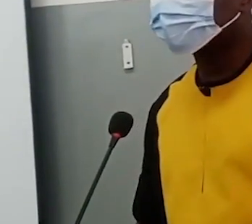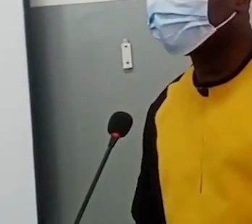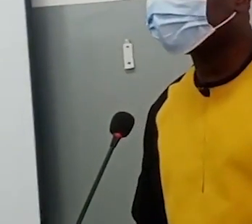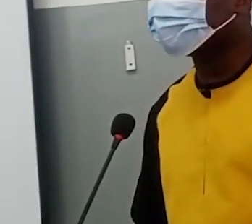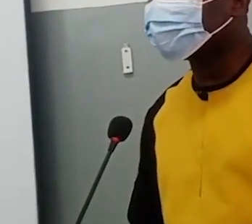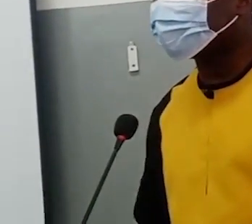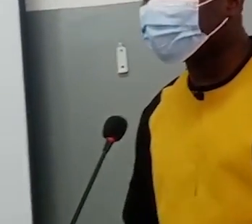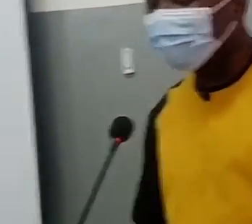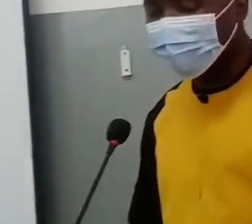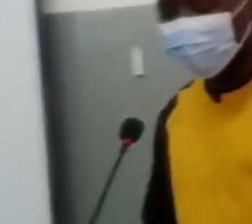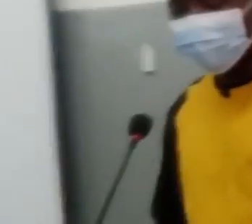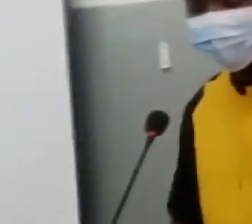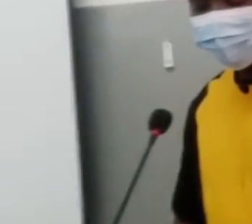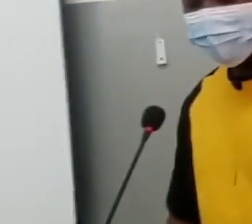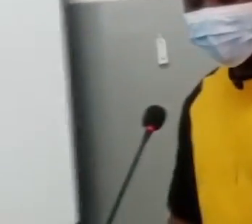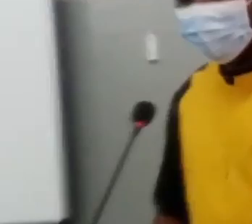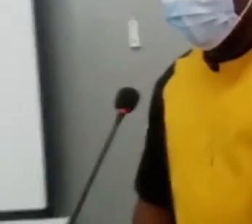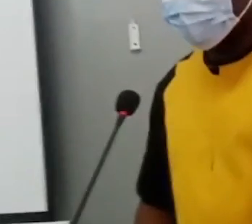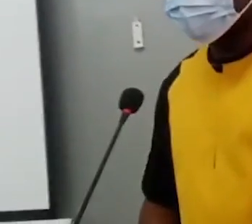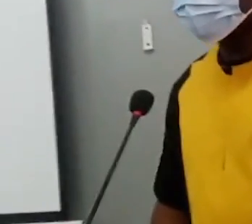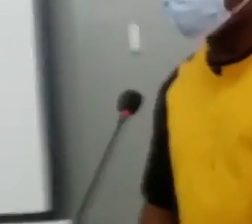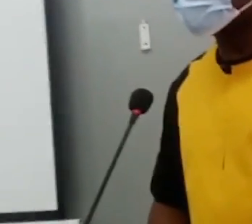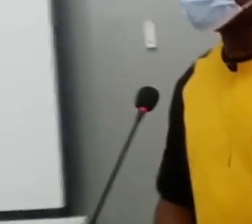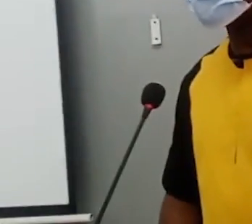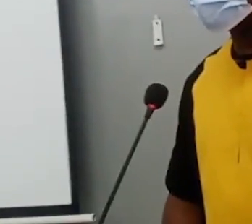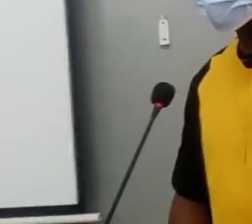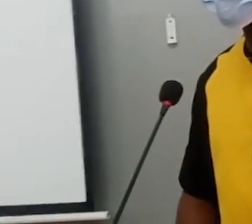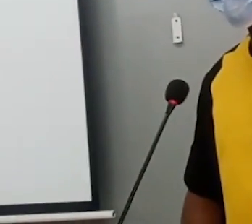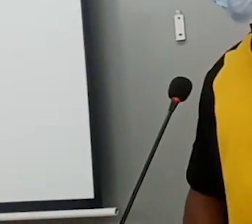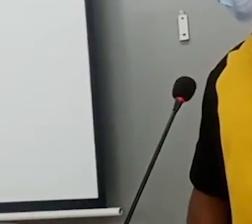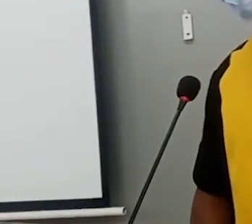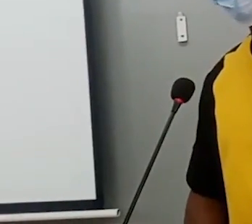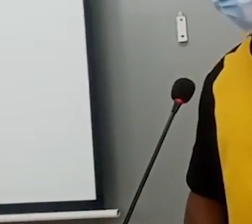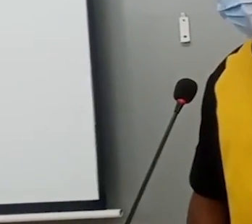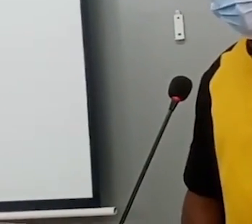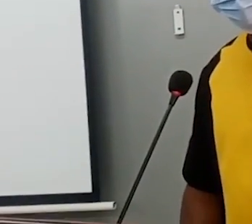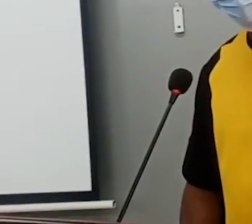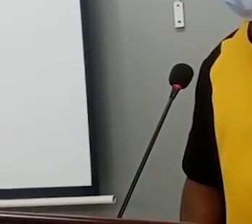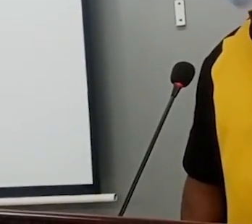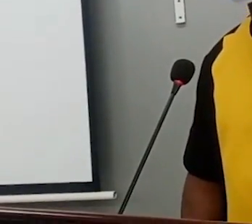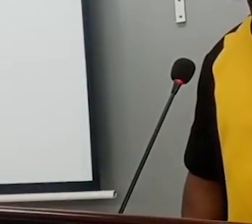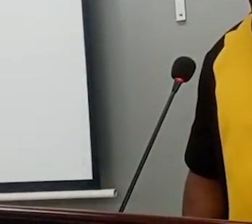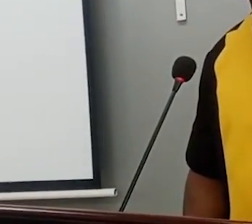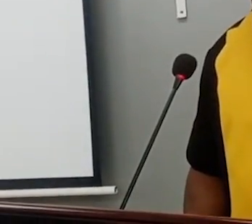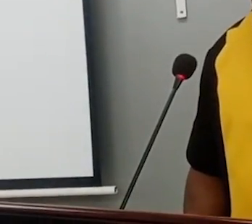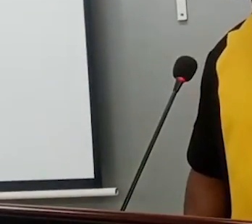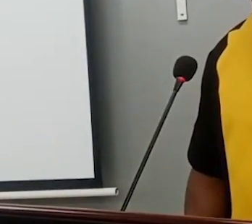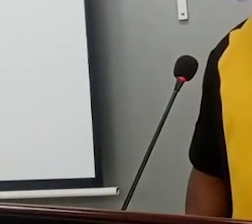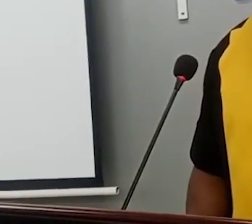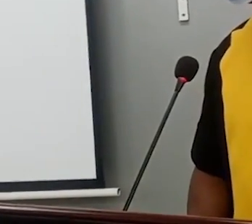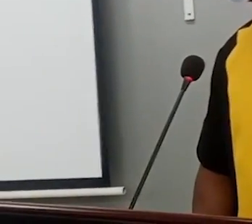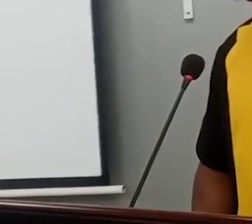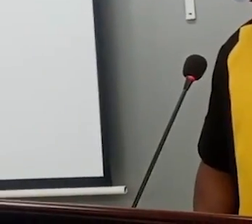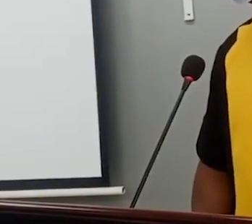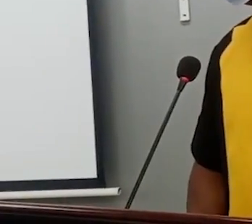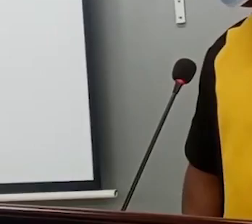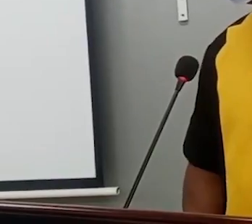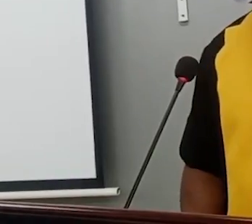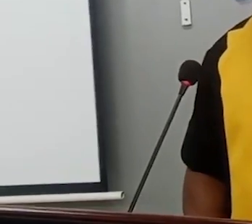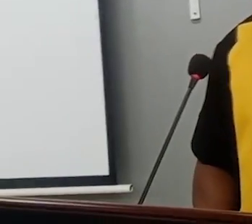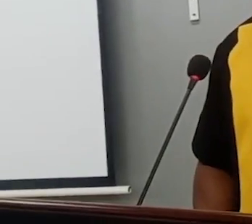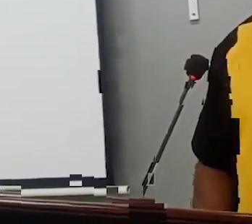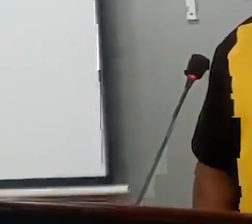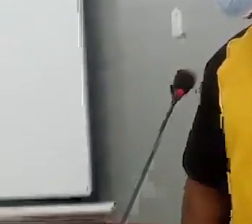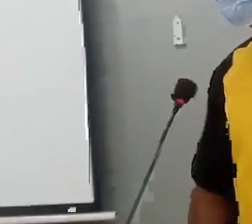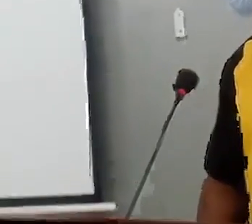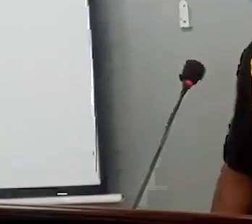Minister Alfatijanwuri, and we mutually agreed because they have some other important functions to attend, we really